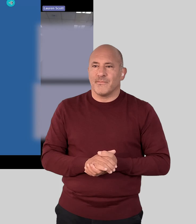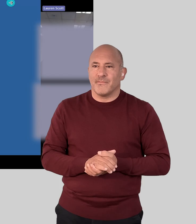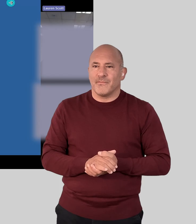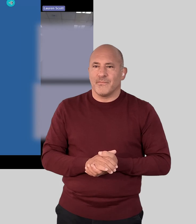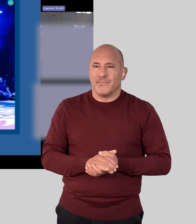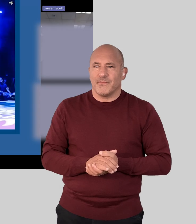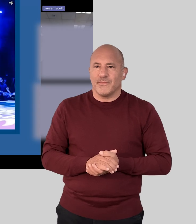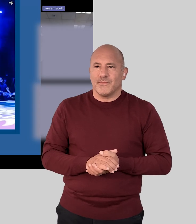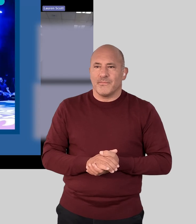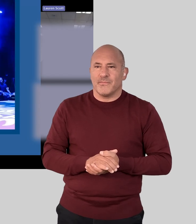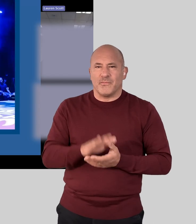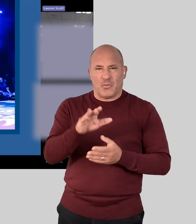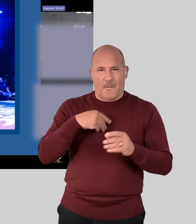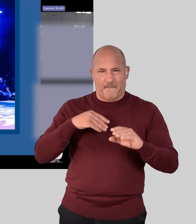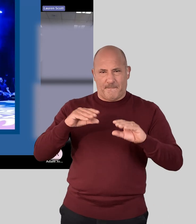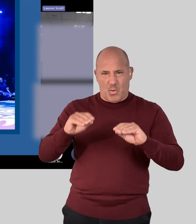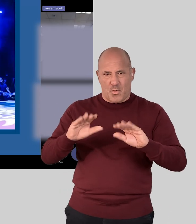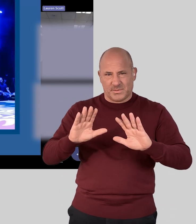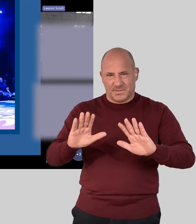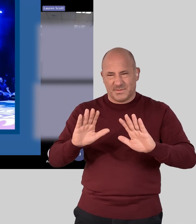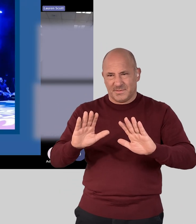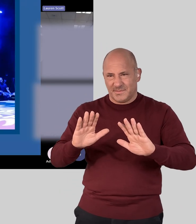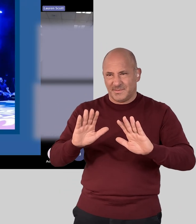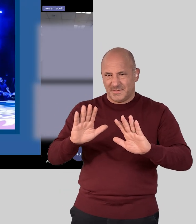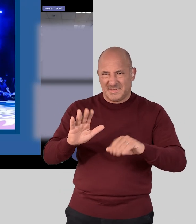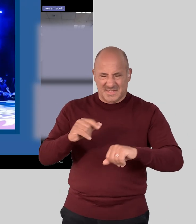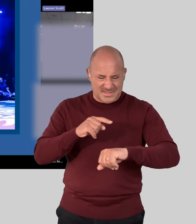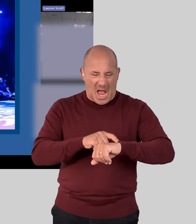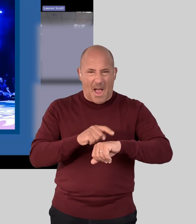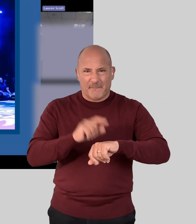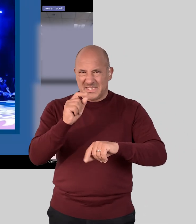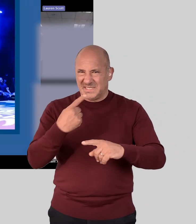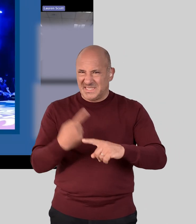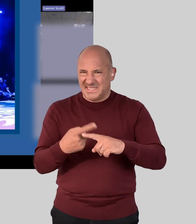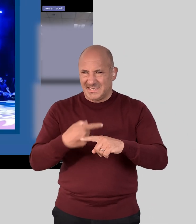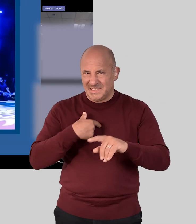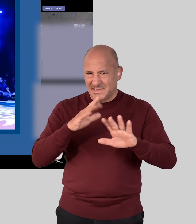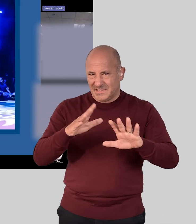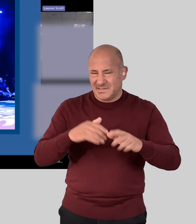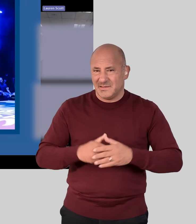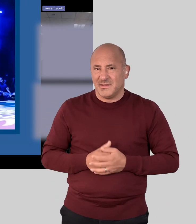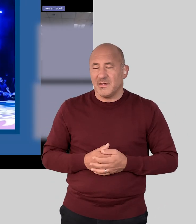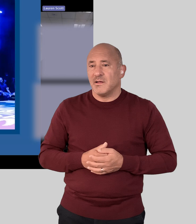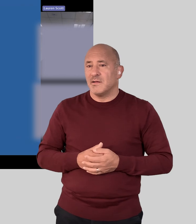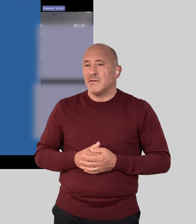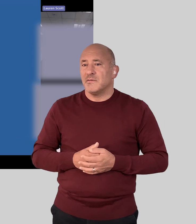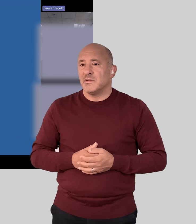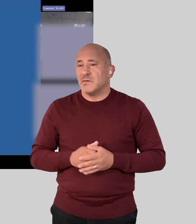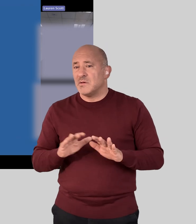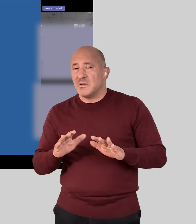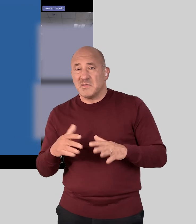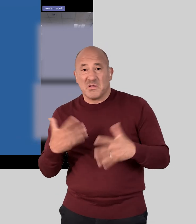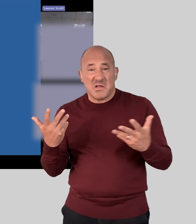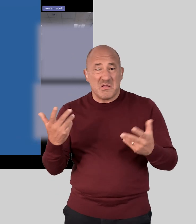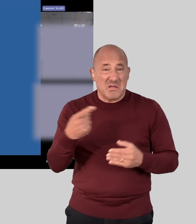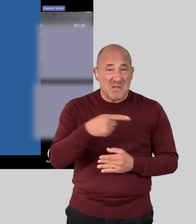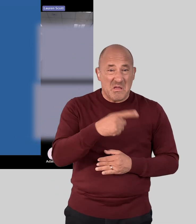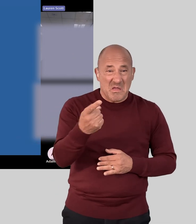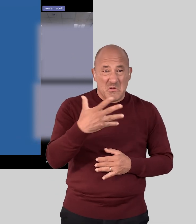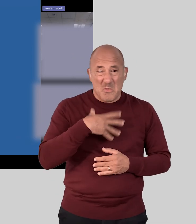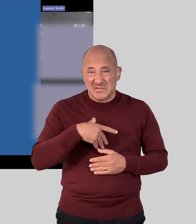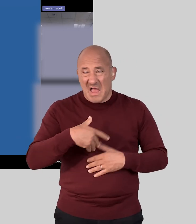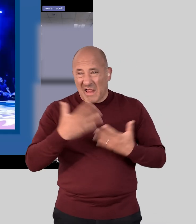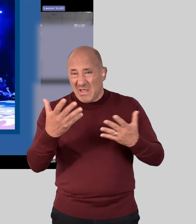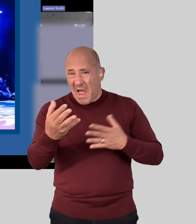So moving forward, I just want to pause there. Actually, we haven't got a whole lot of time, but if anyone wants to like say anything or ask